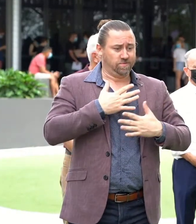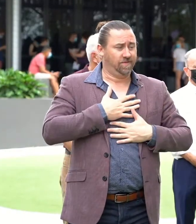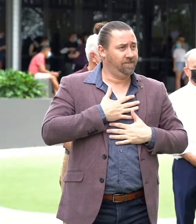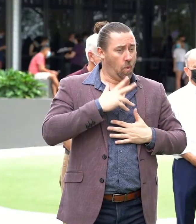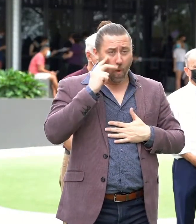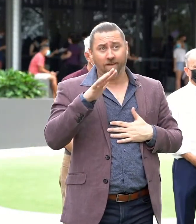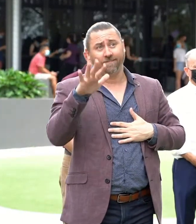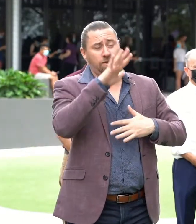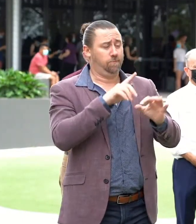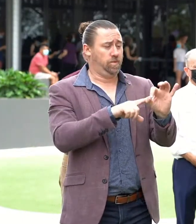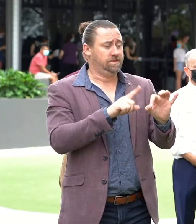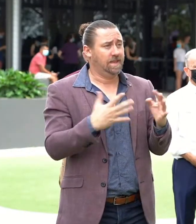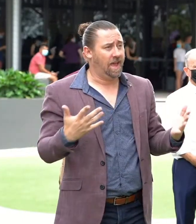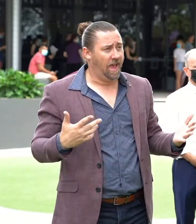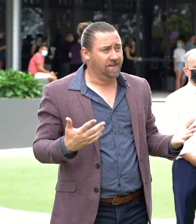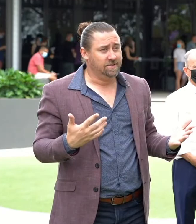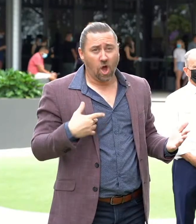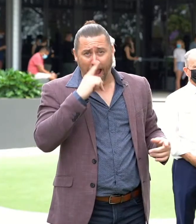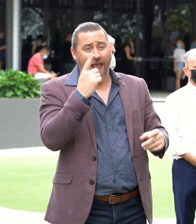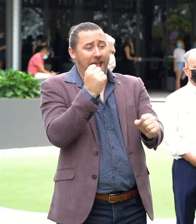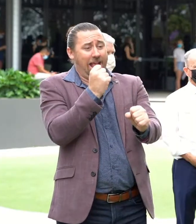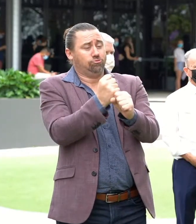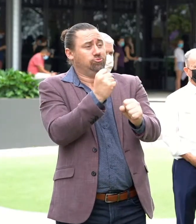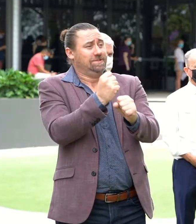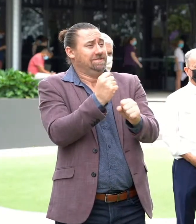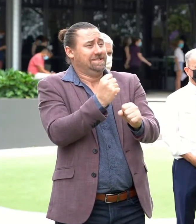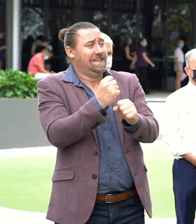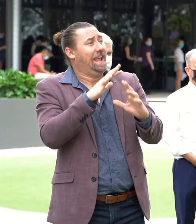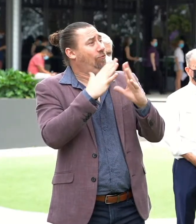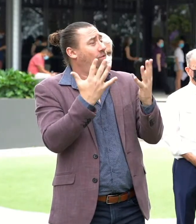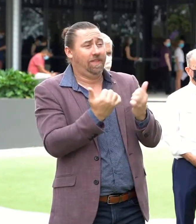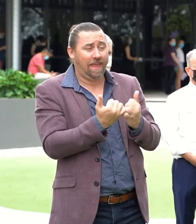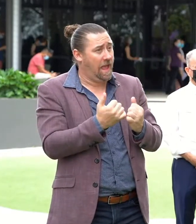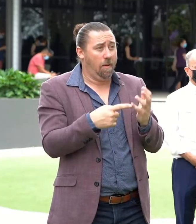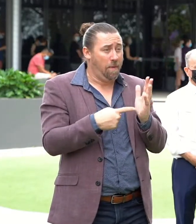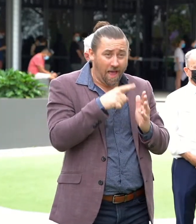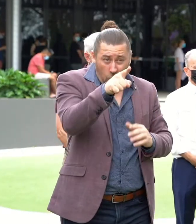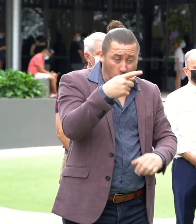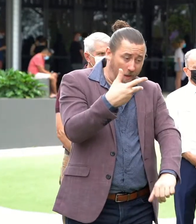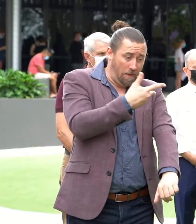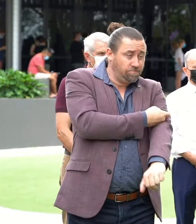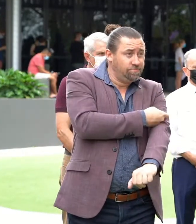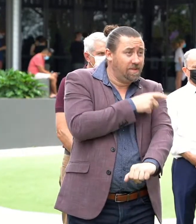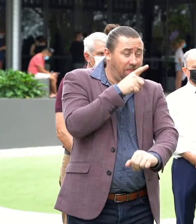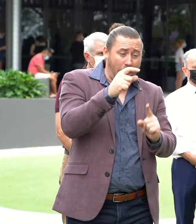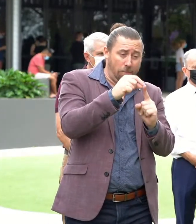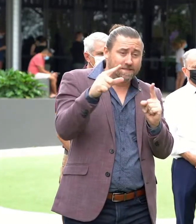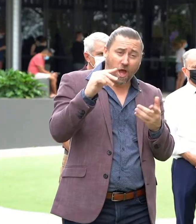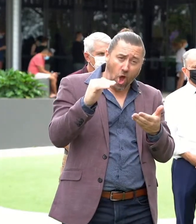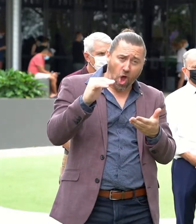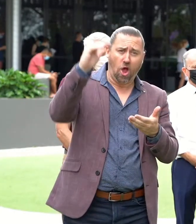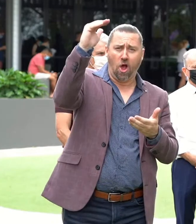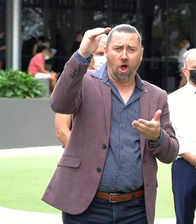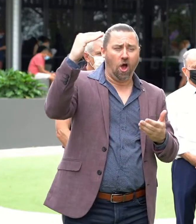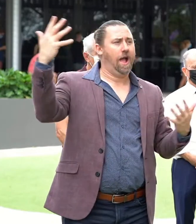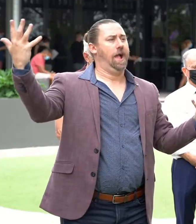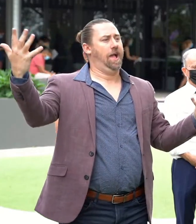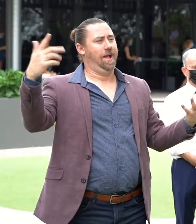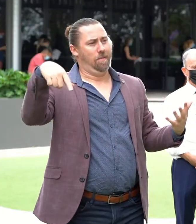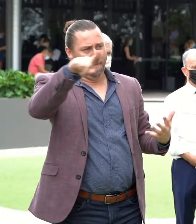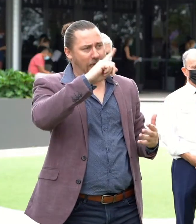of course, you can't rule anything out. We want to make sure that the higher we get those percentages, the more freedoms and the more opening